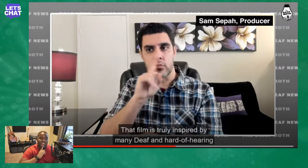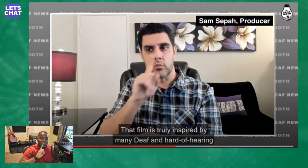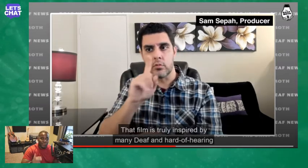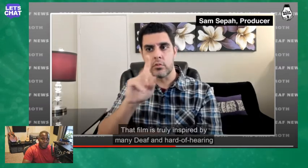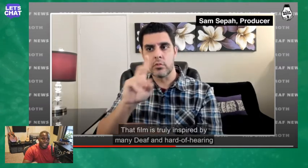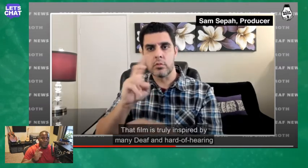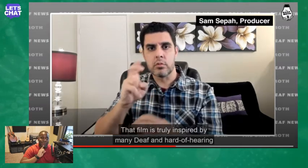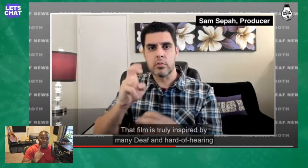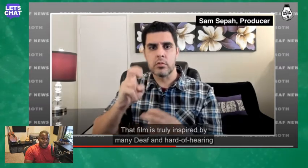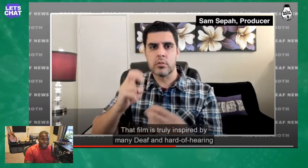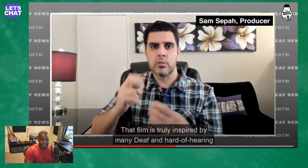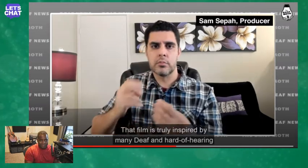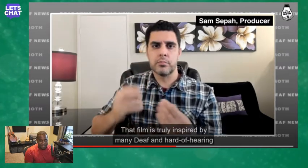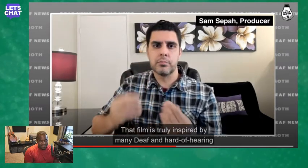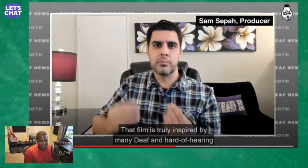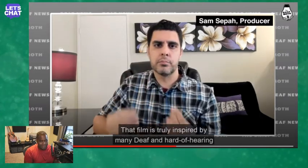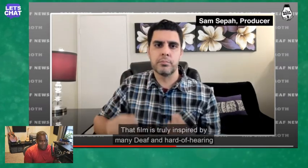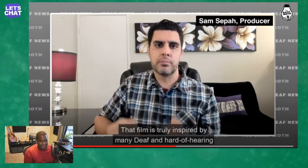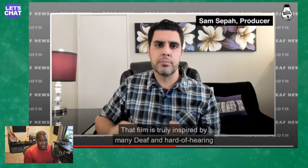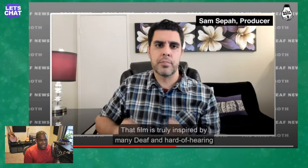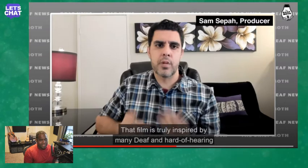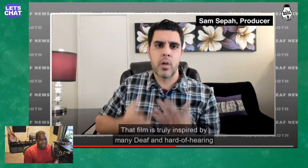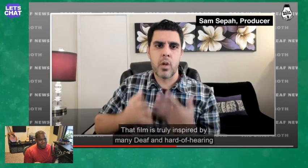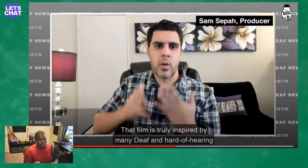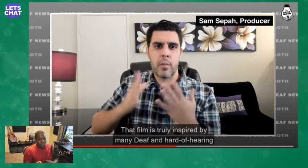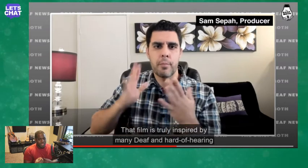he says truly or really